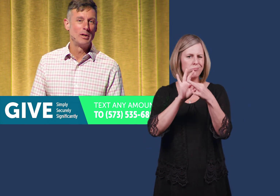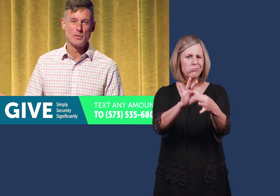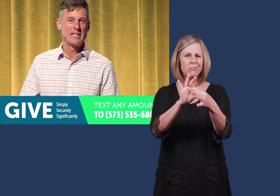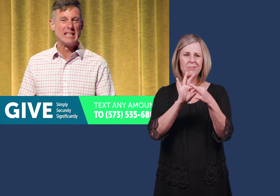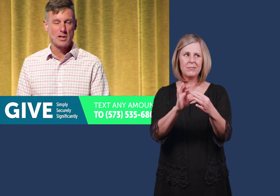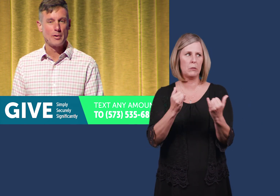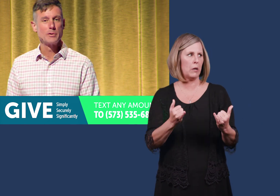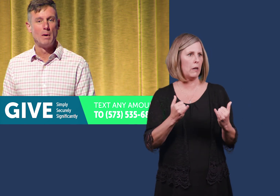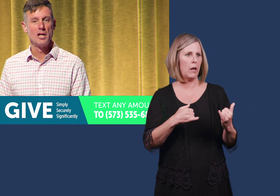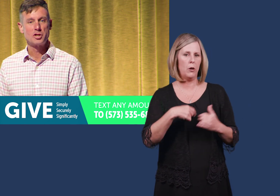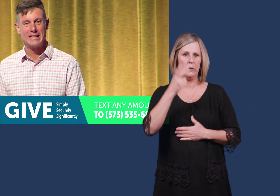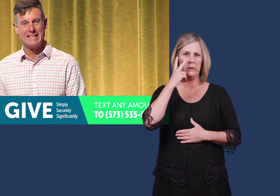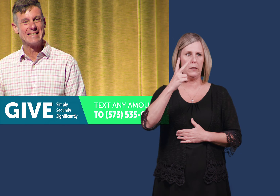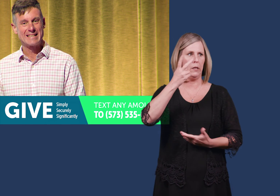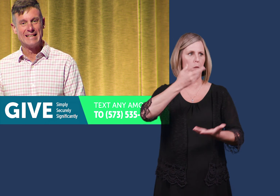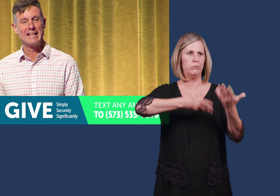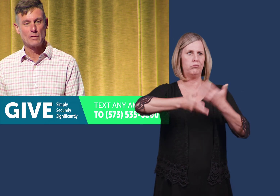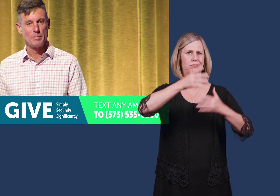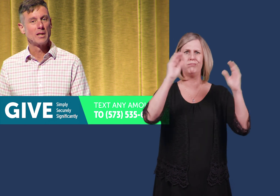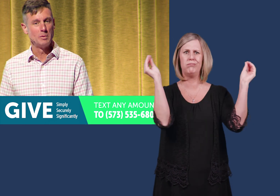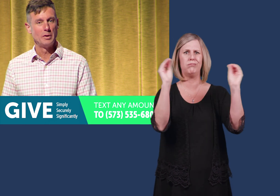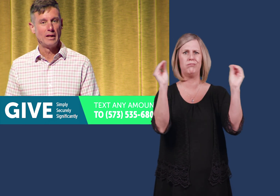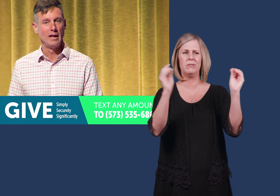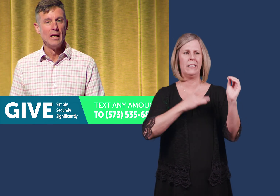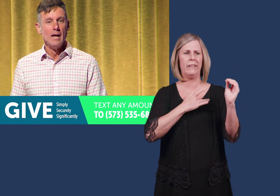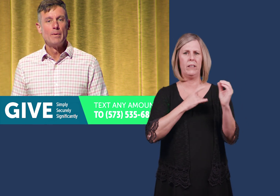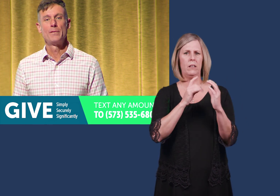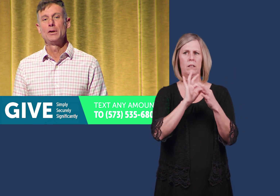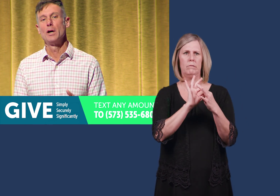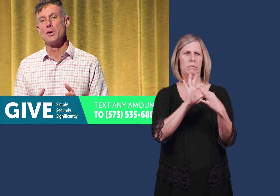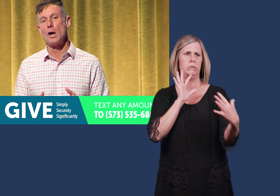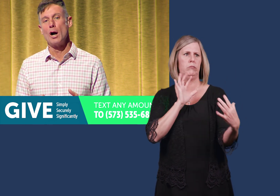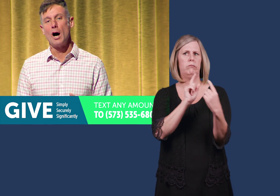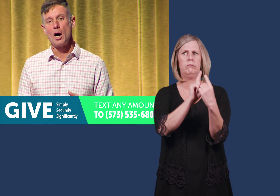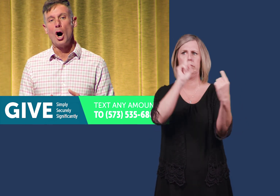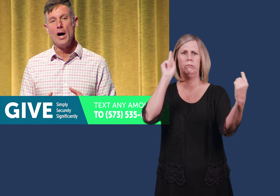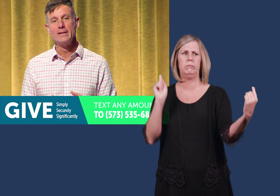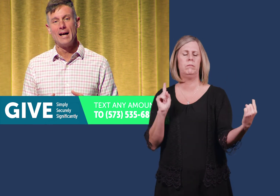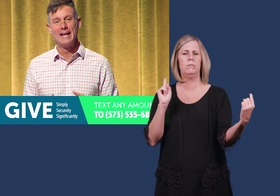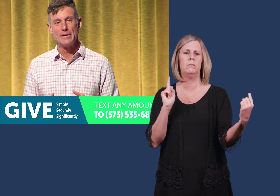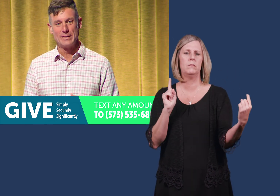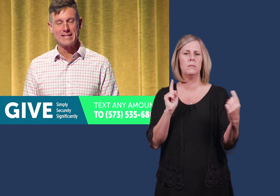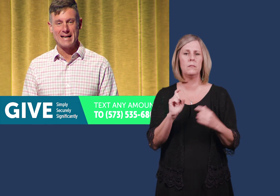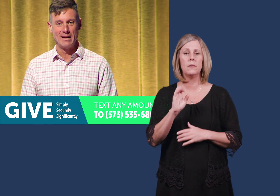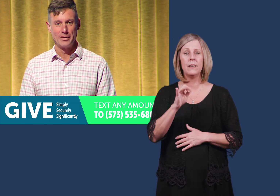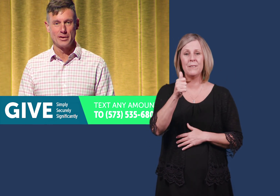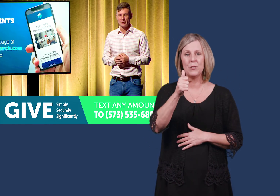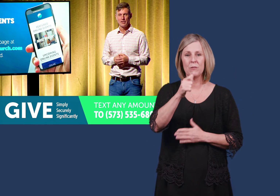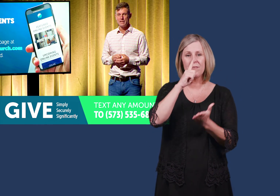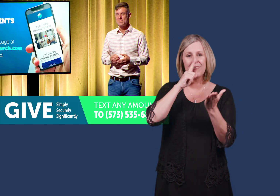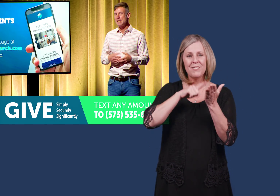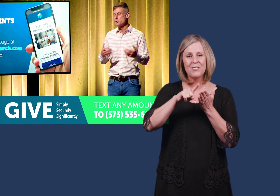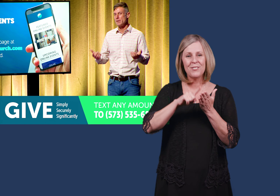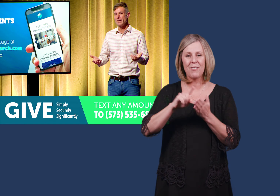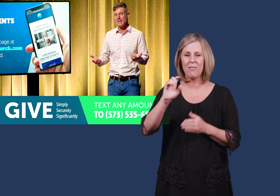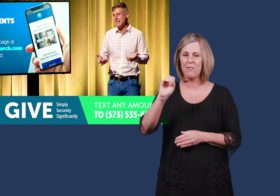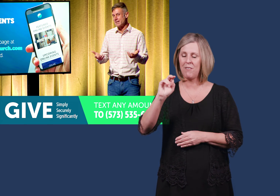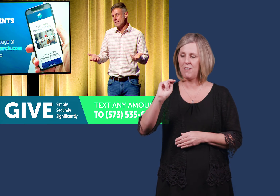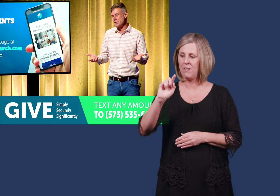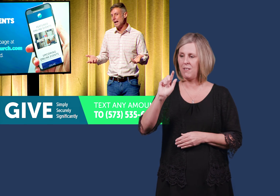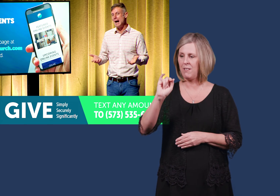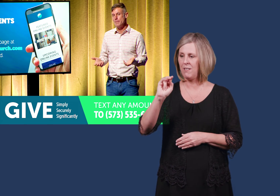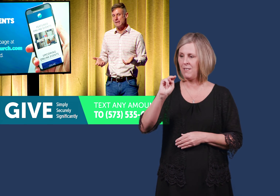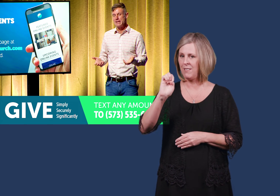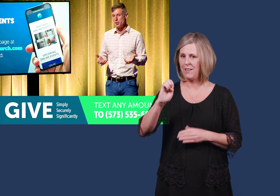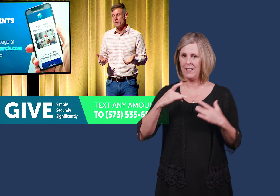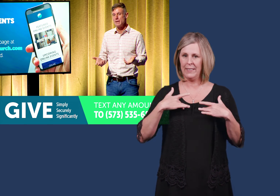this time, we don't see each other as much, to get disconnected from the community. But if you go to our online events calendar, it tells you lots of